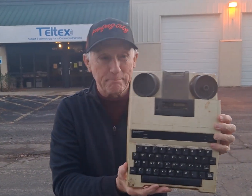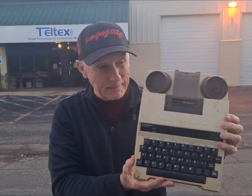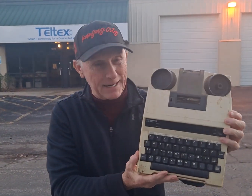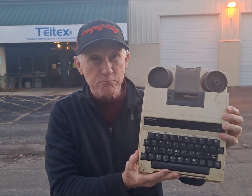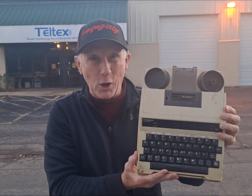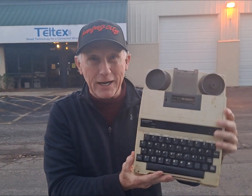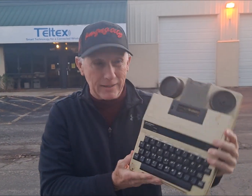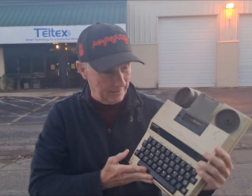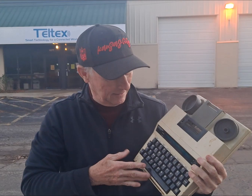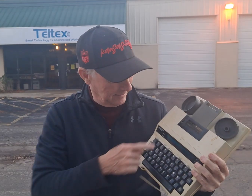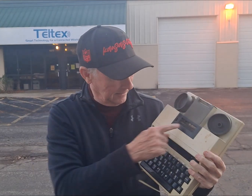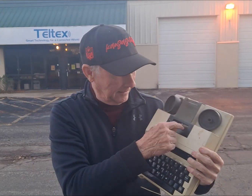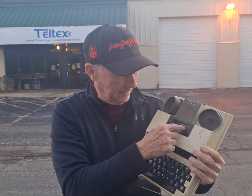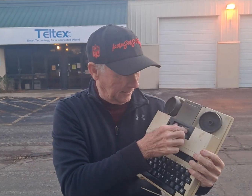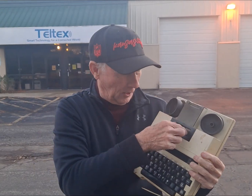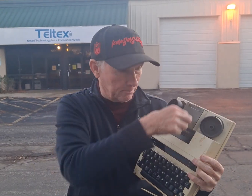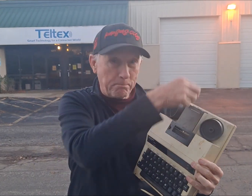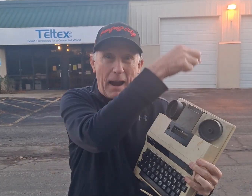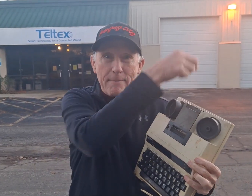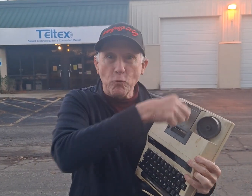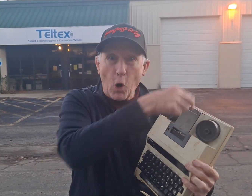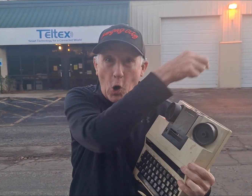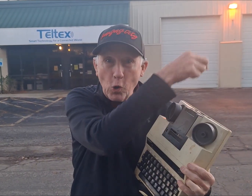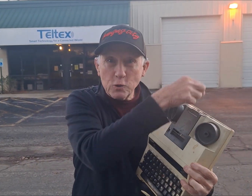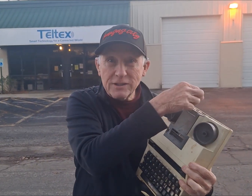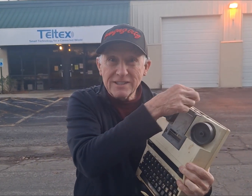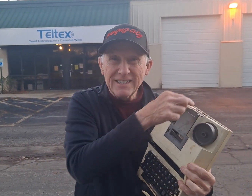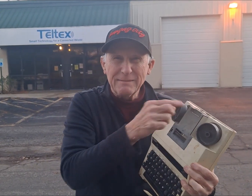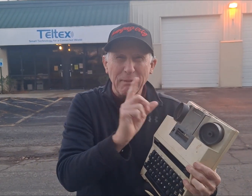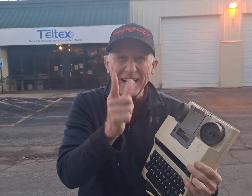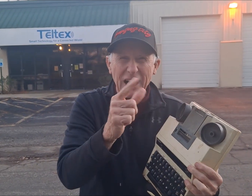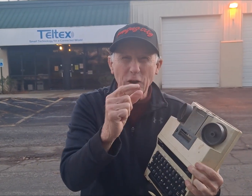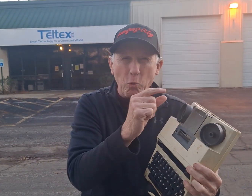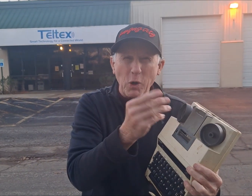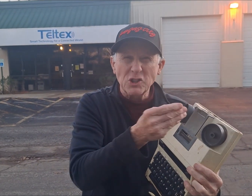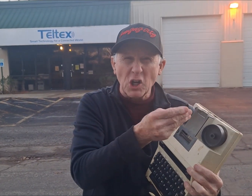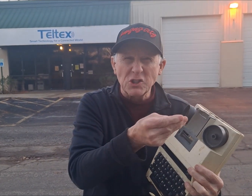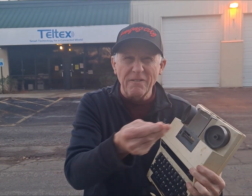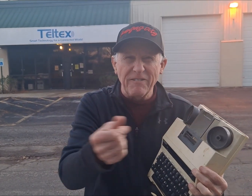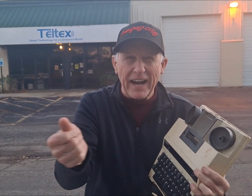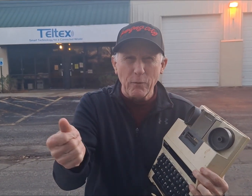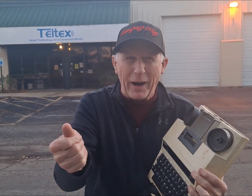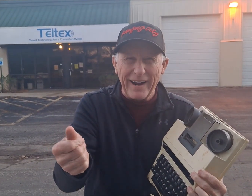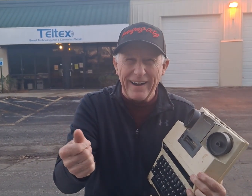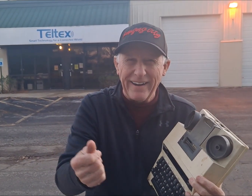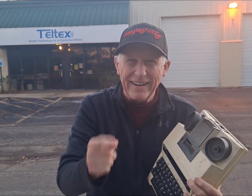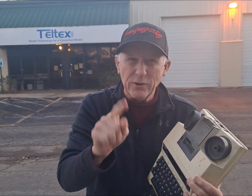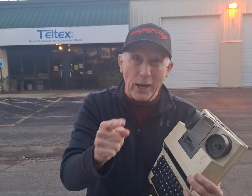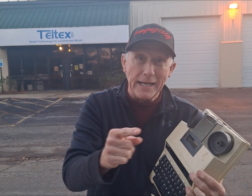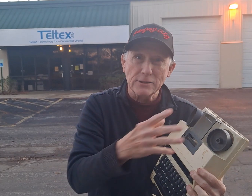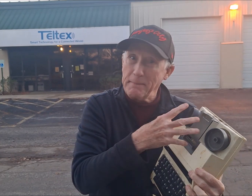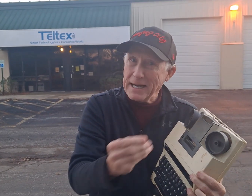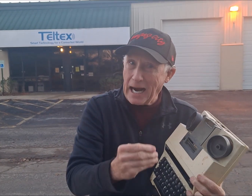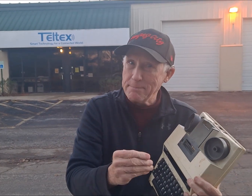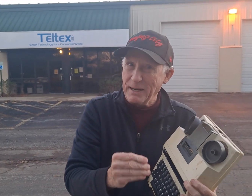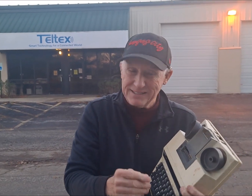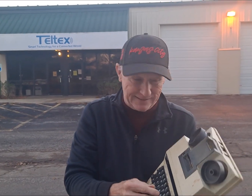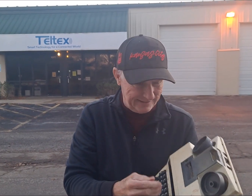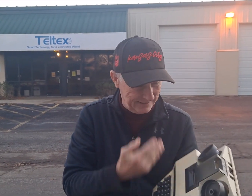Mini print, you know, paper rolls, but later the word starts to fade away. You have to make copies,